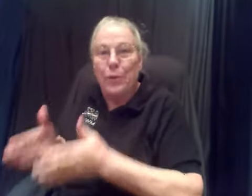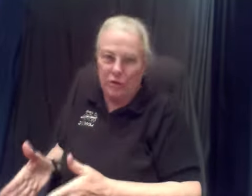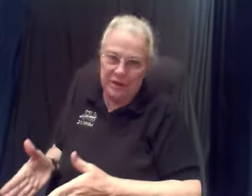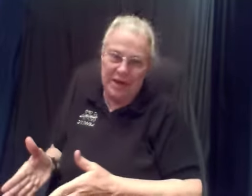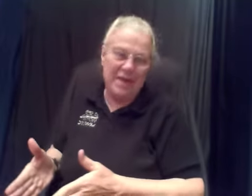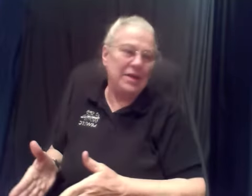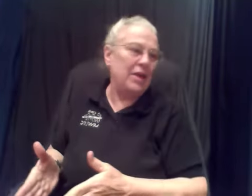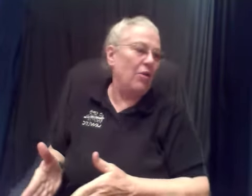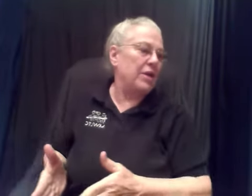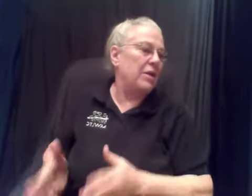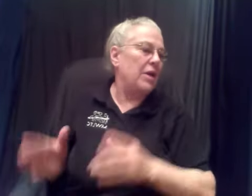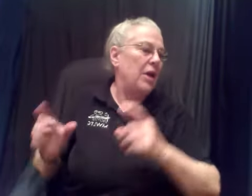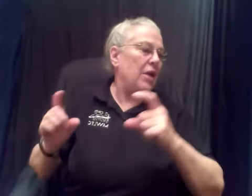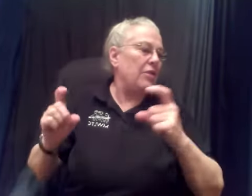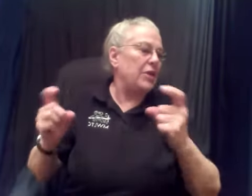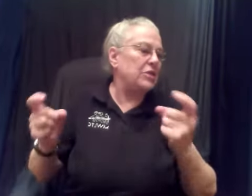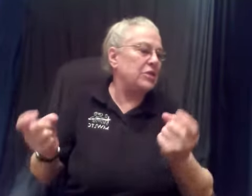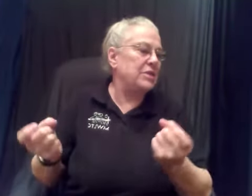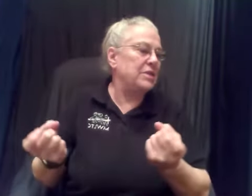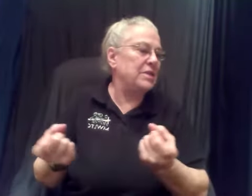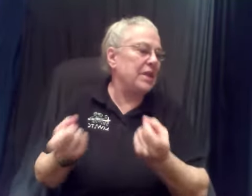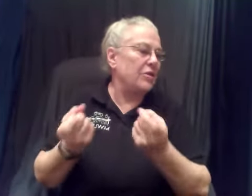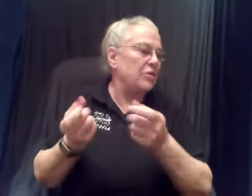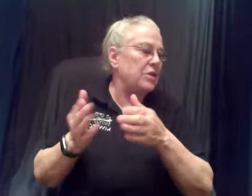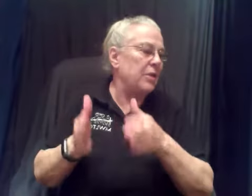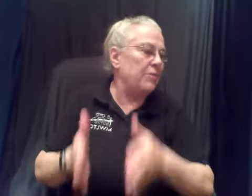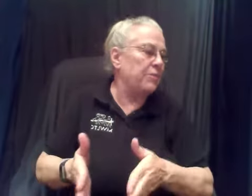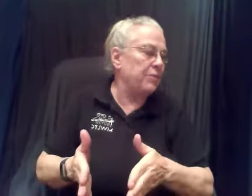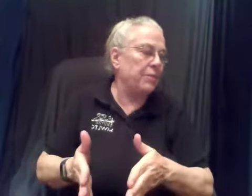person ending on it. The sinners.